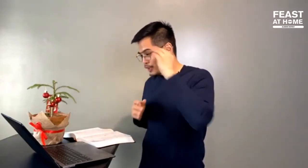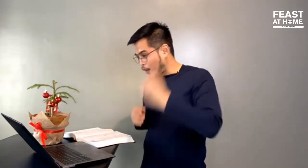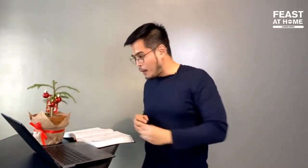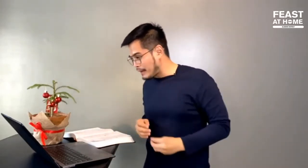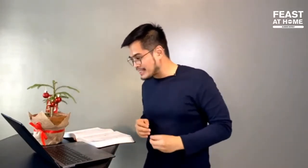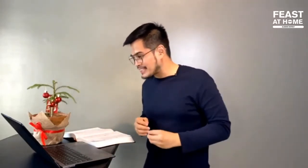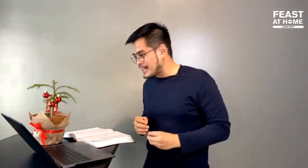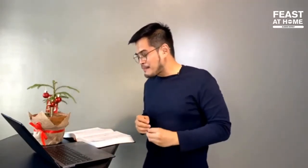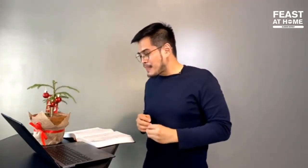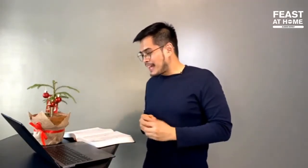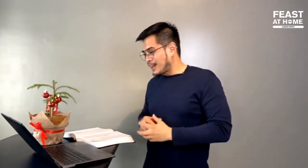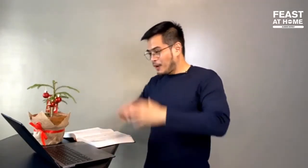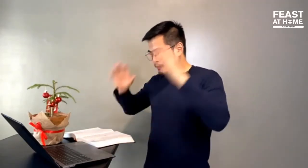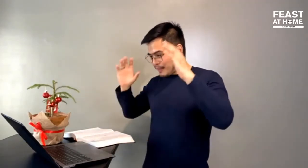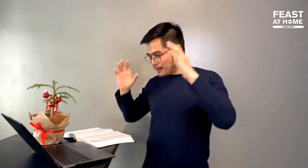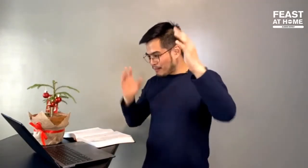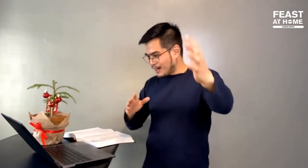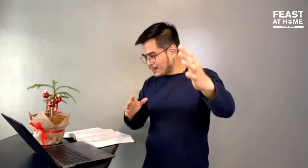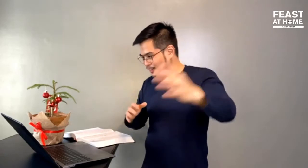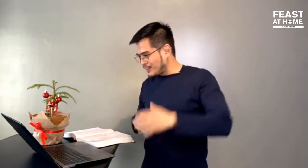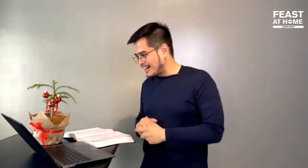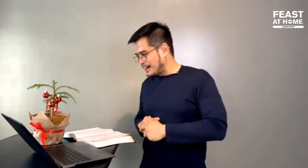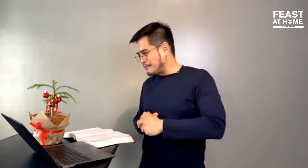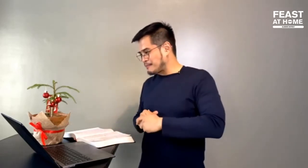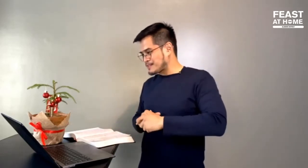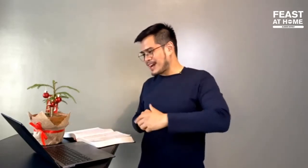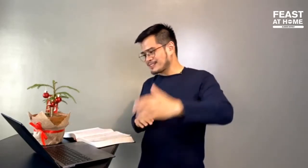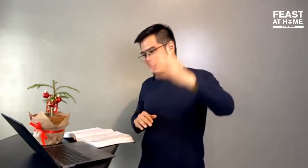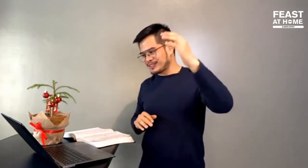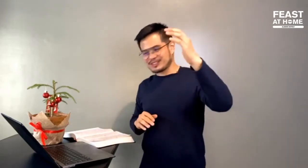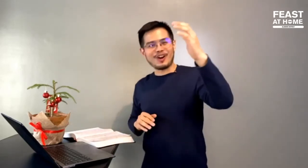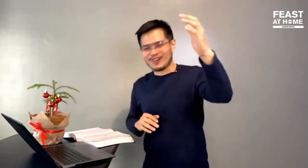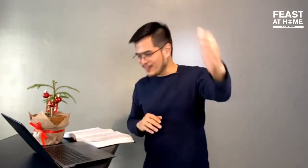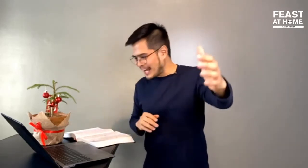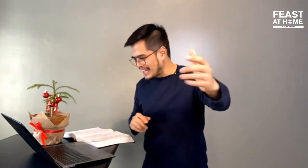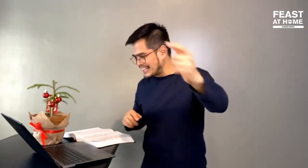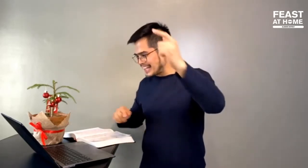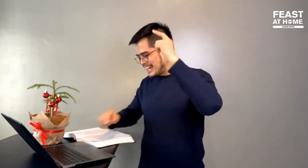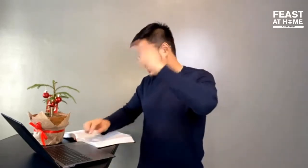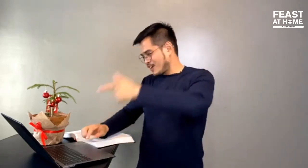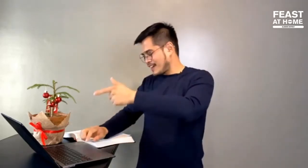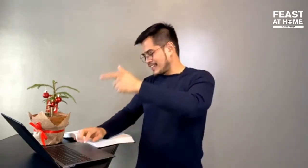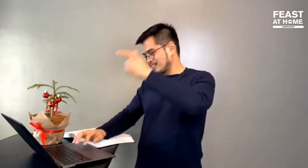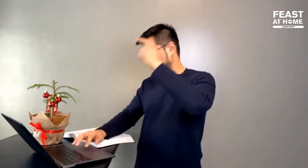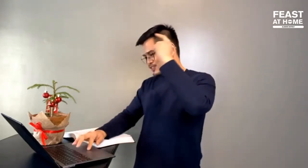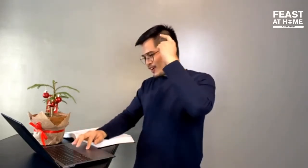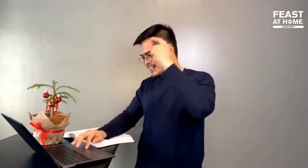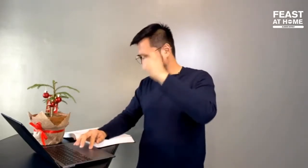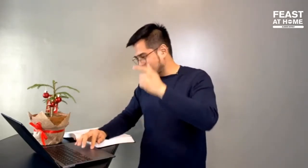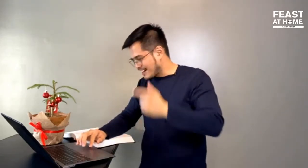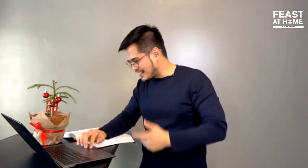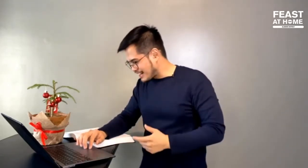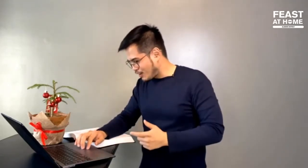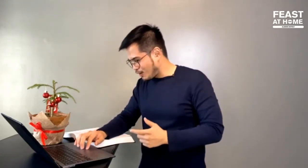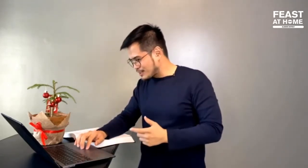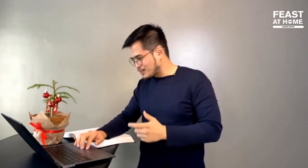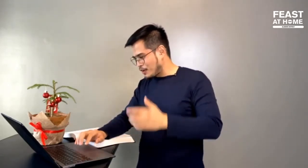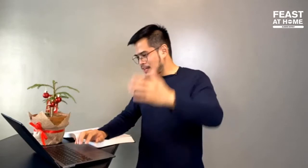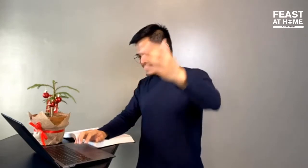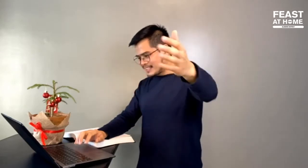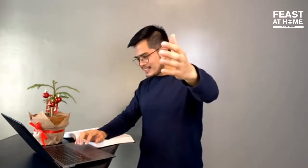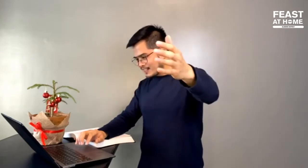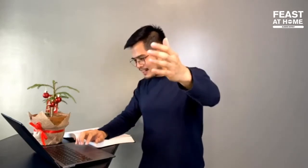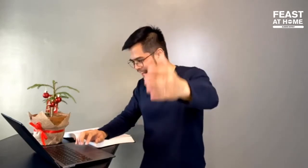seeing now in the comments. Hello, Brother Marco. Shout out to Doc Ren. I saw, I think, Dr. Annette earlier